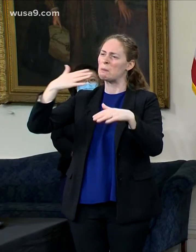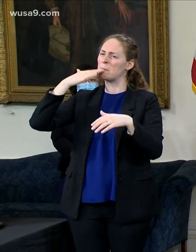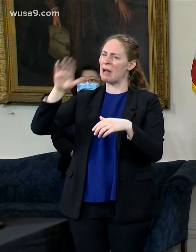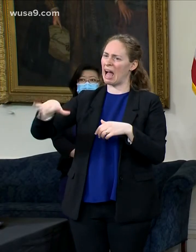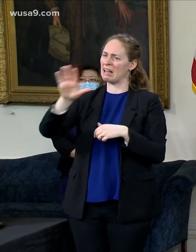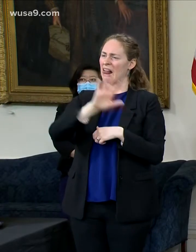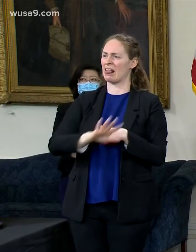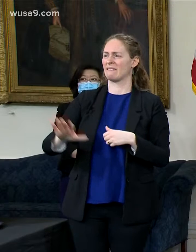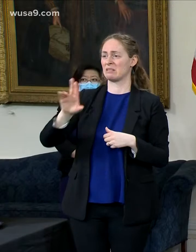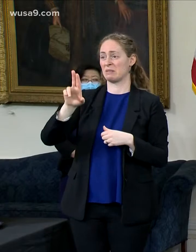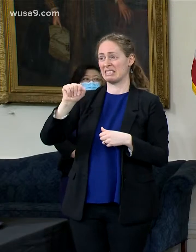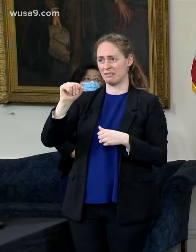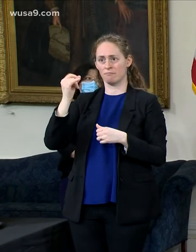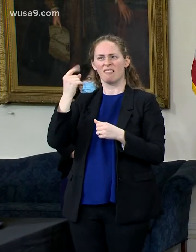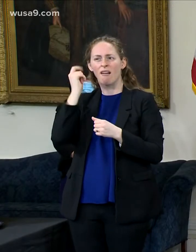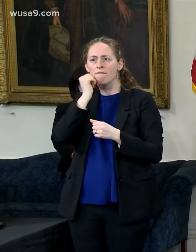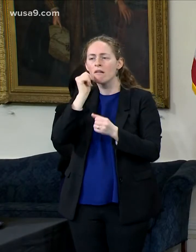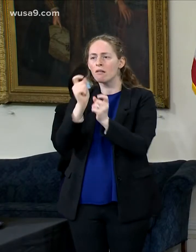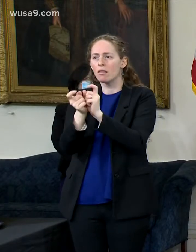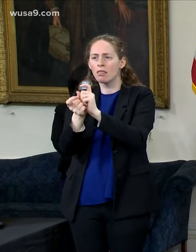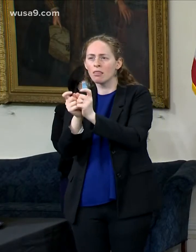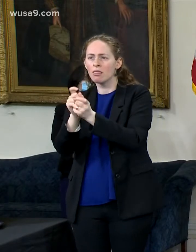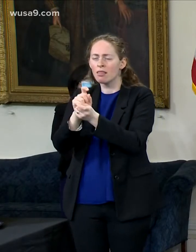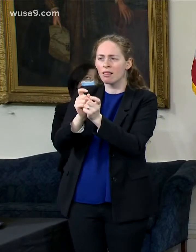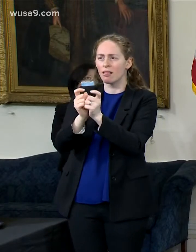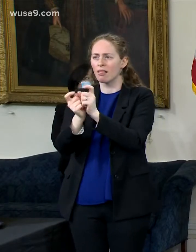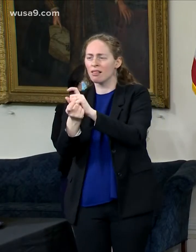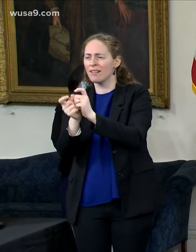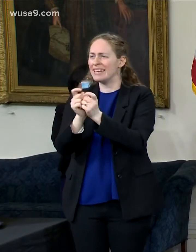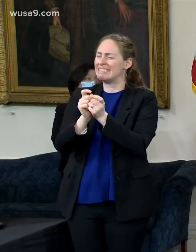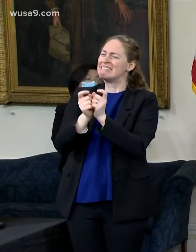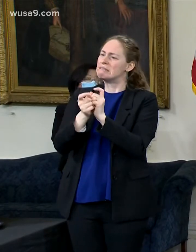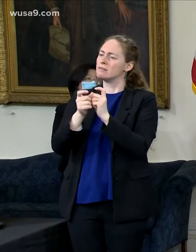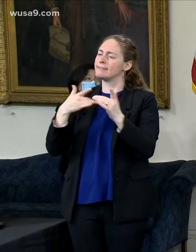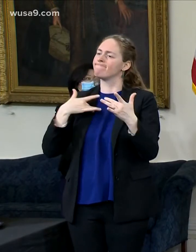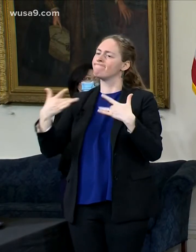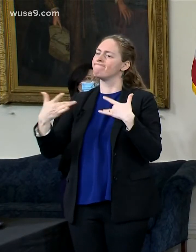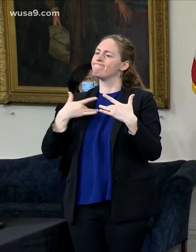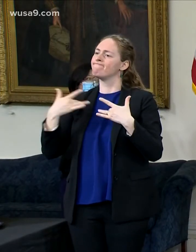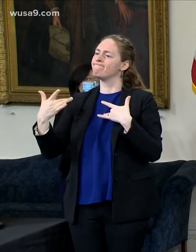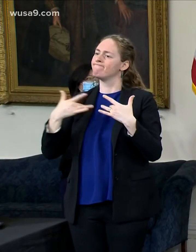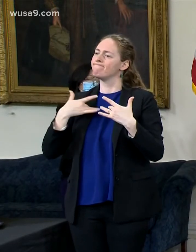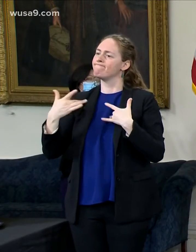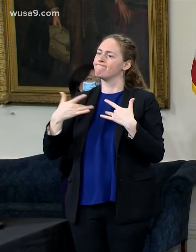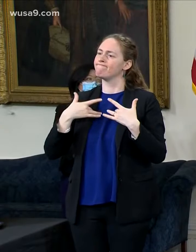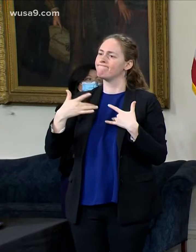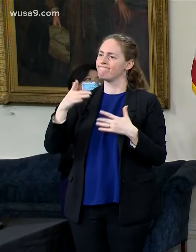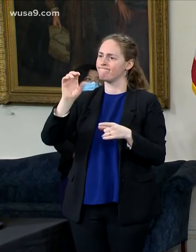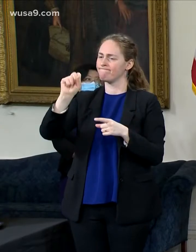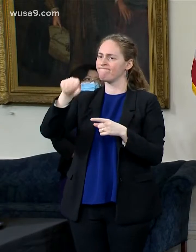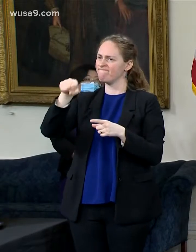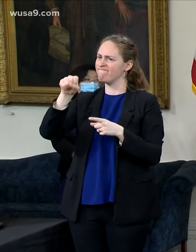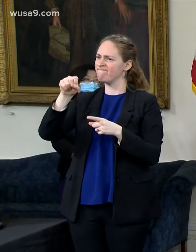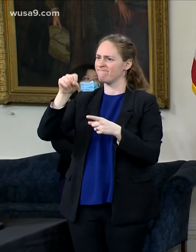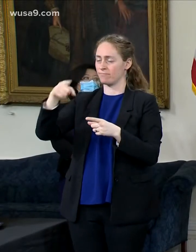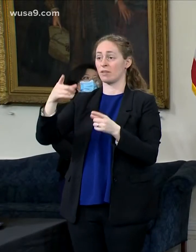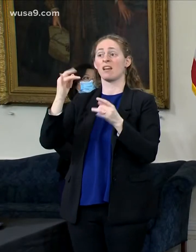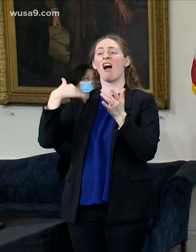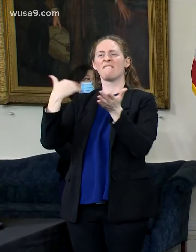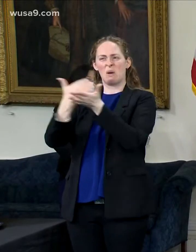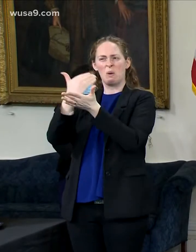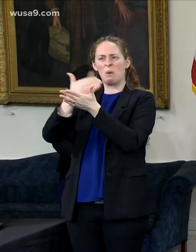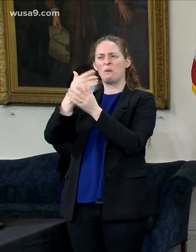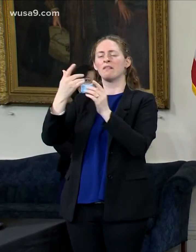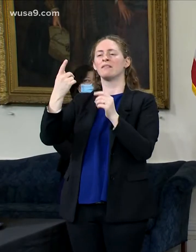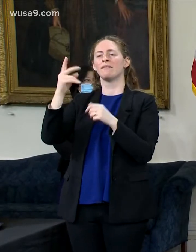day. Our biggest concern now is what they call the New York variant, which is a variant that's sort of, I guess, along the lines